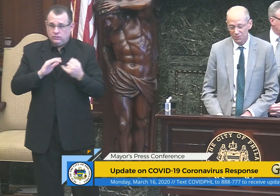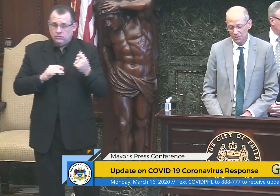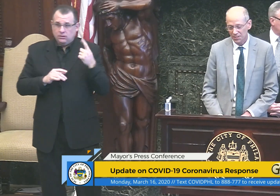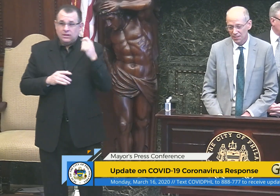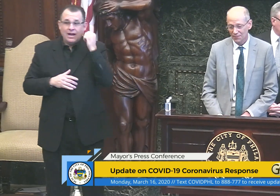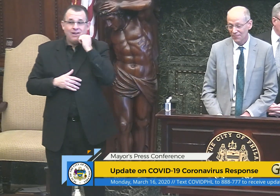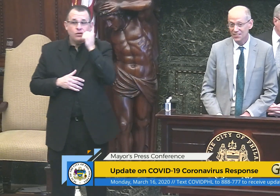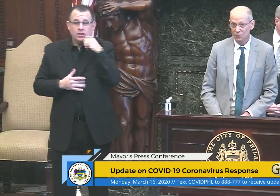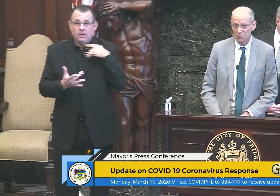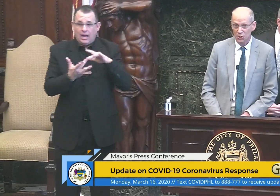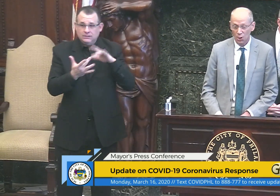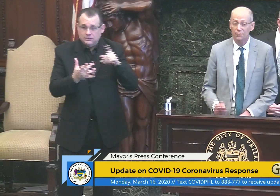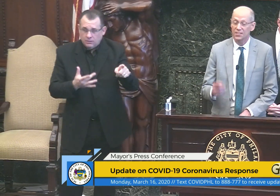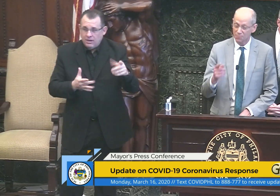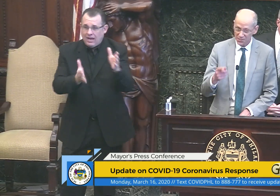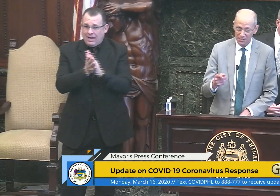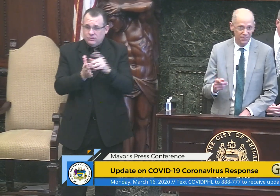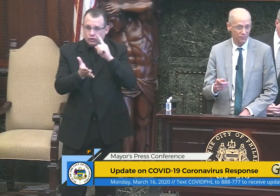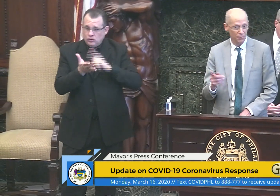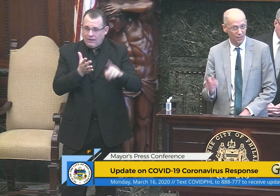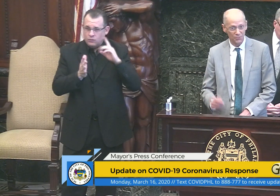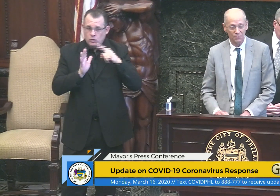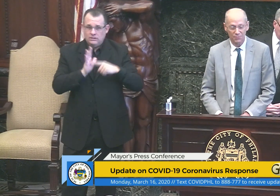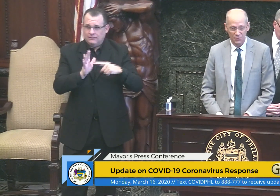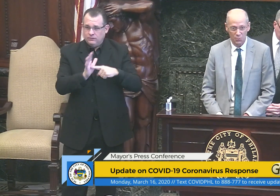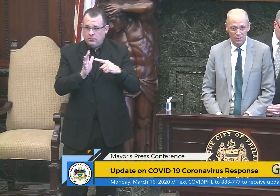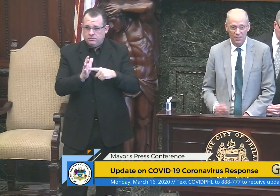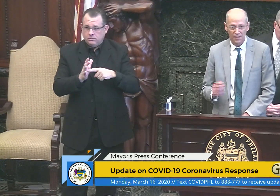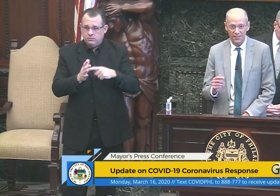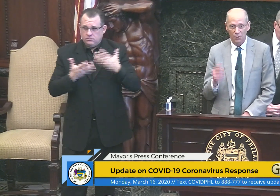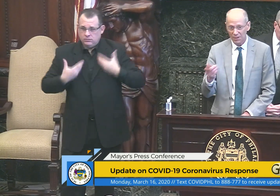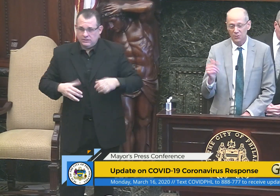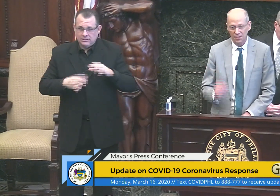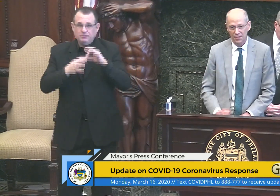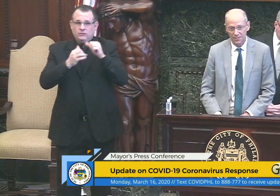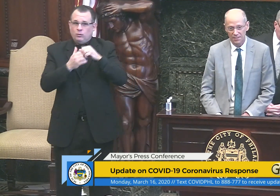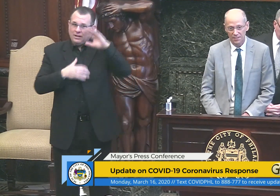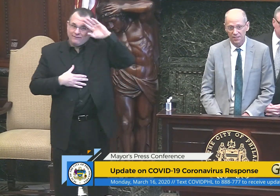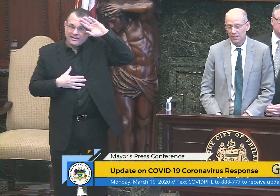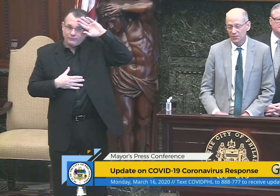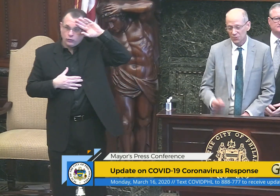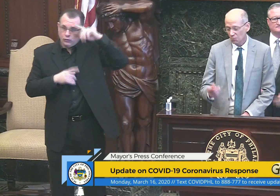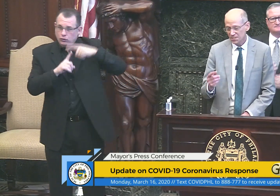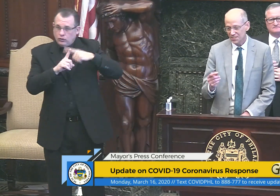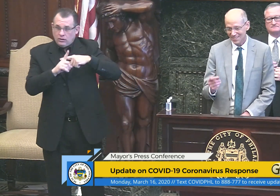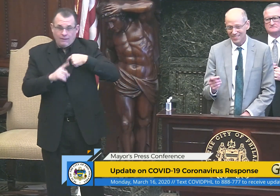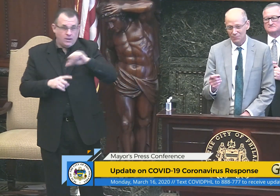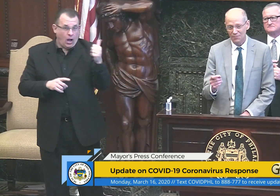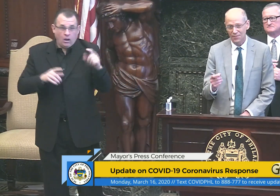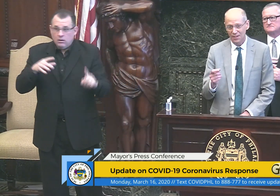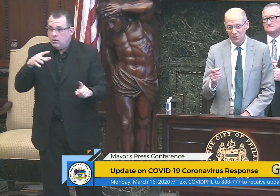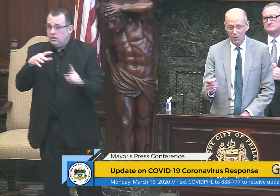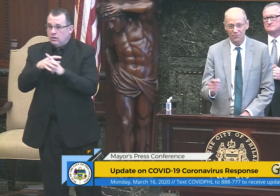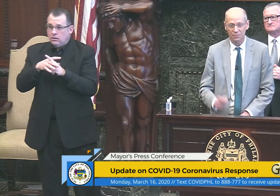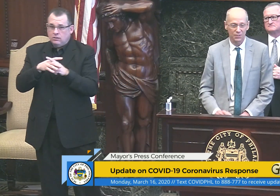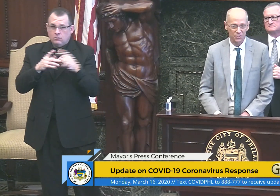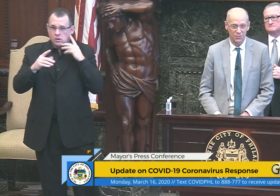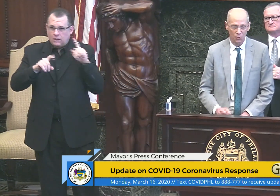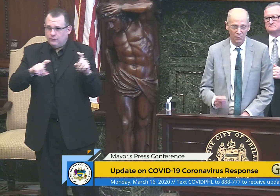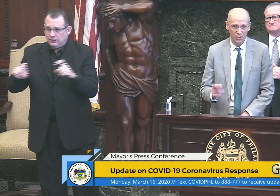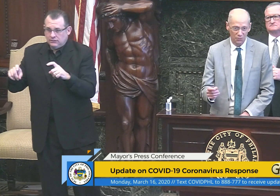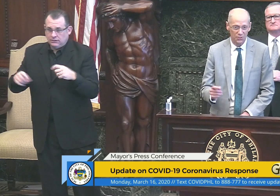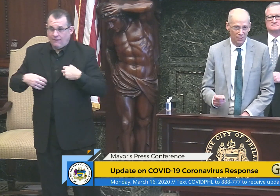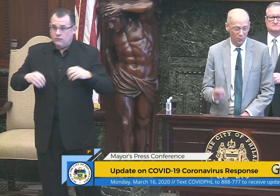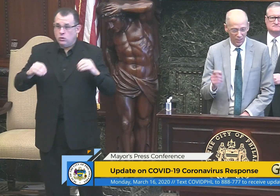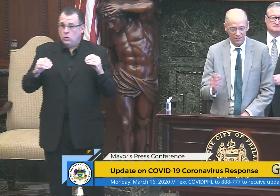for symptoms. If they have any symptoms at all, especially fever, but other symptoms as well, then we make sure that they're tested. There's no reason to test them if they don't have symptoms,